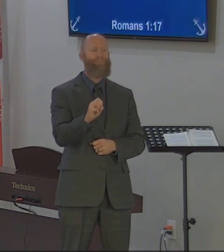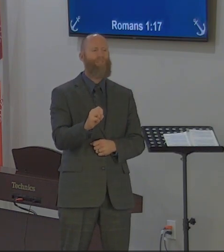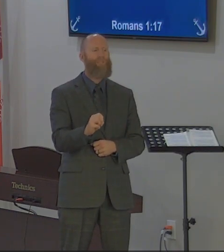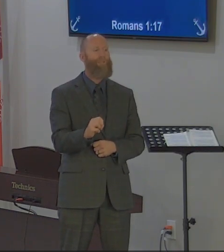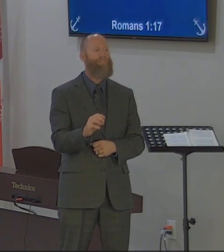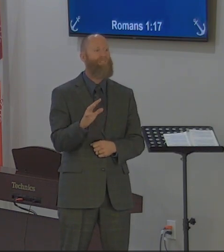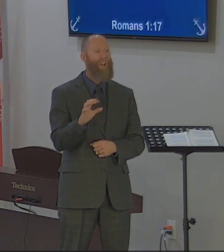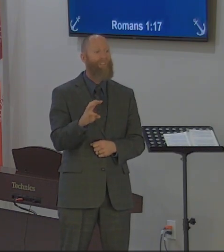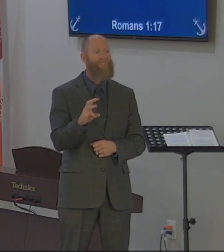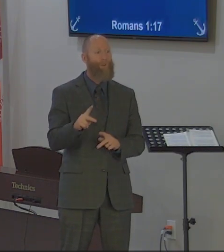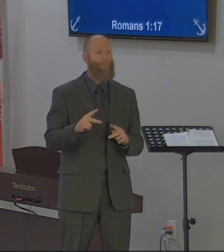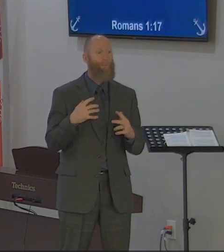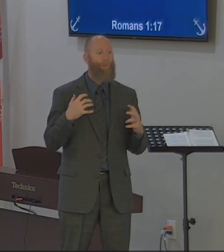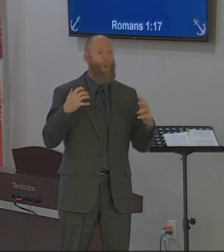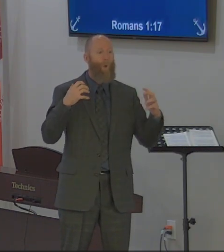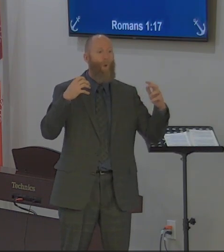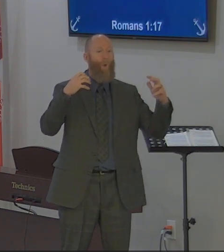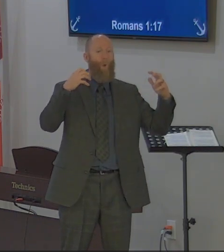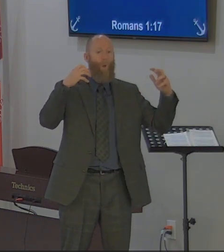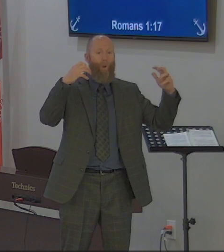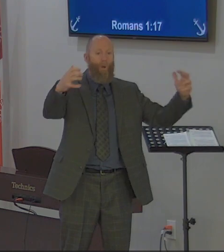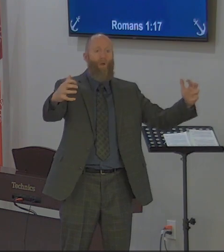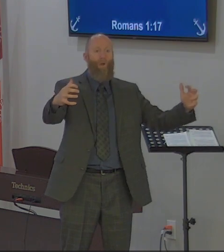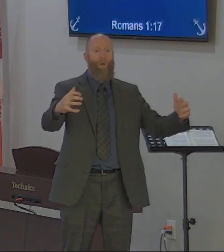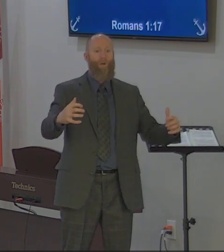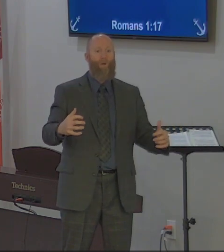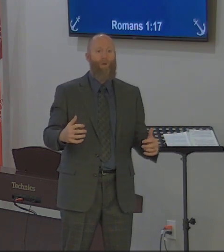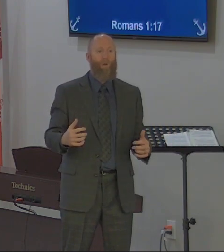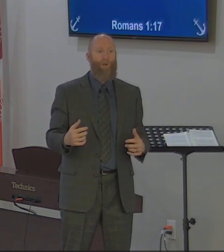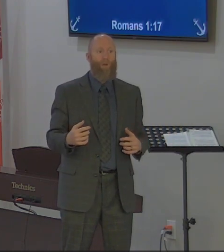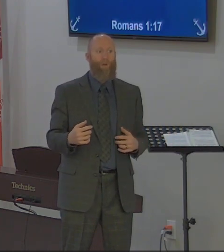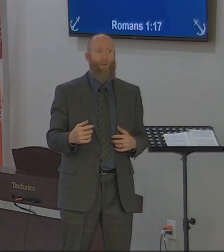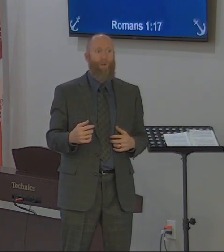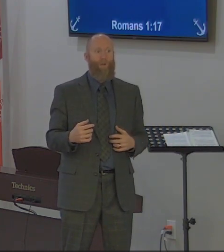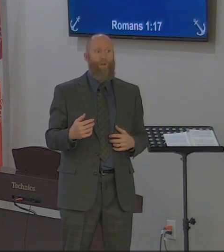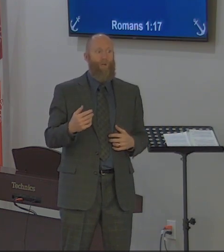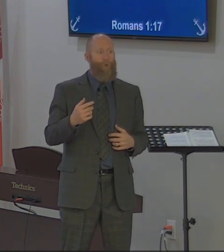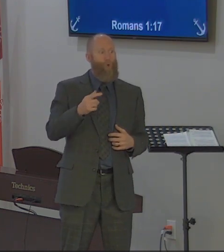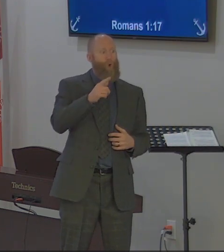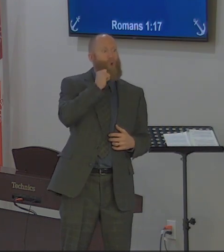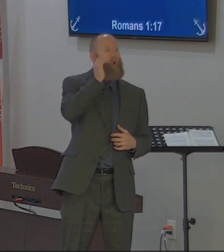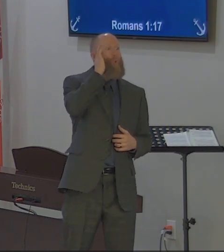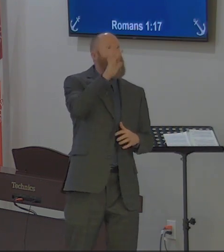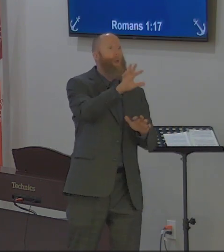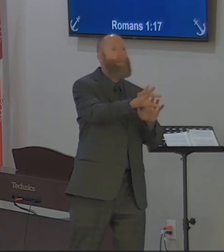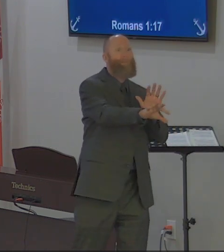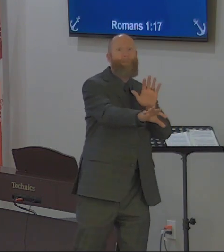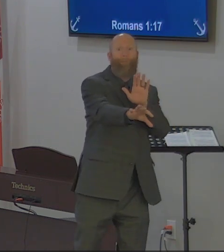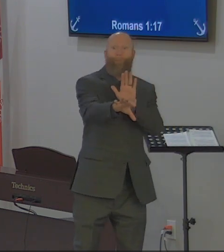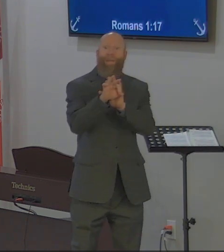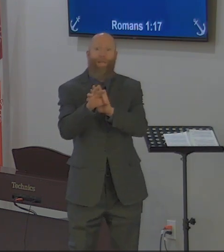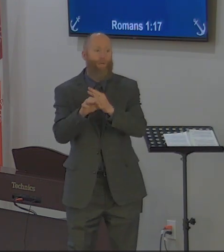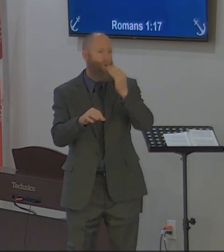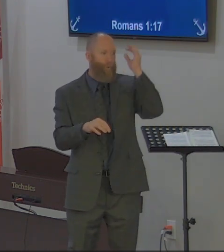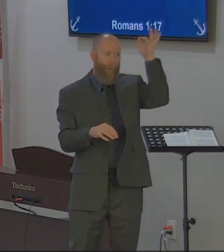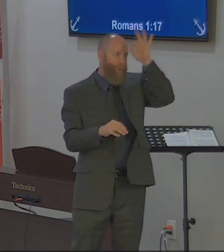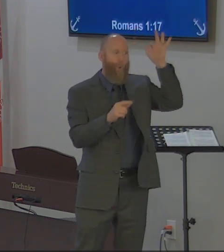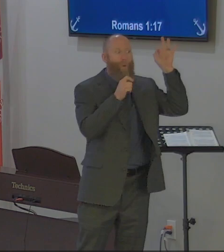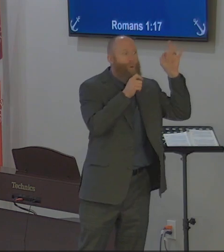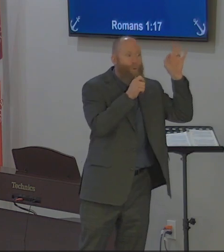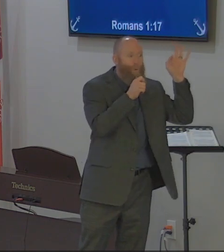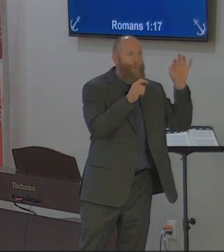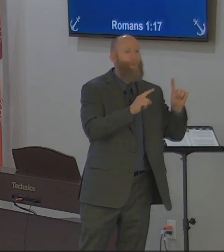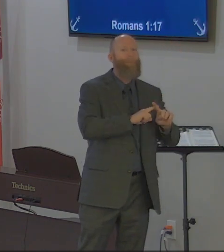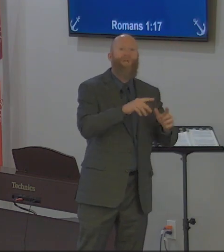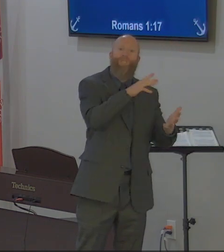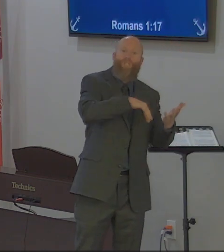600 people. And you didn't know if you were going to get called, and so you had to be ready to preach, and you sat there, and you waited,